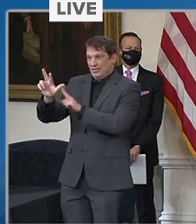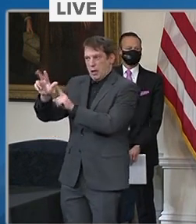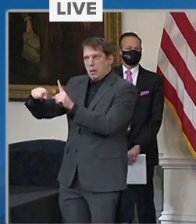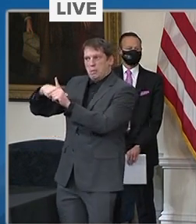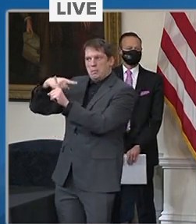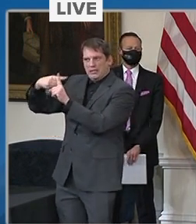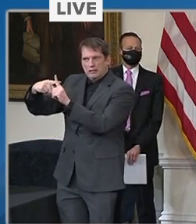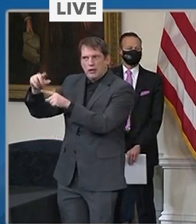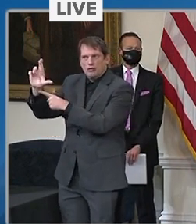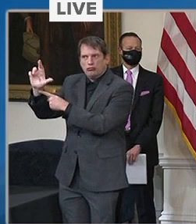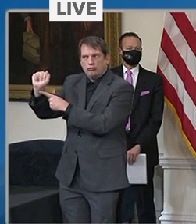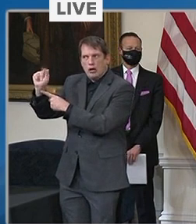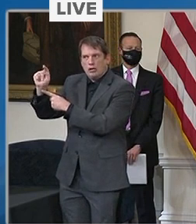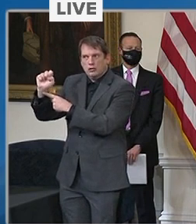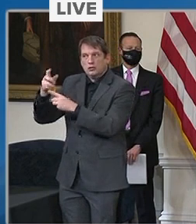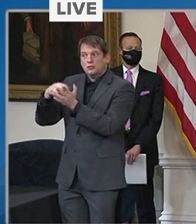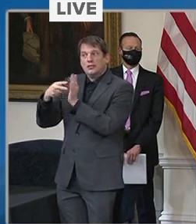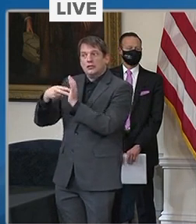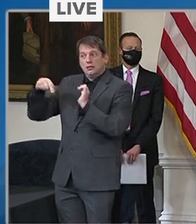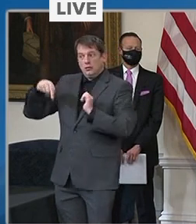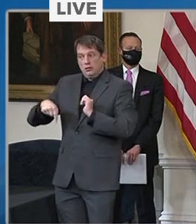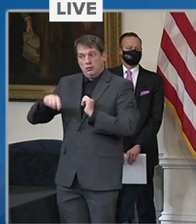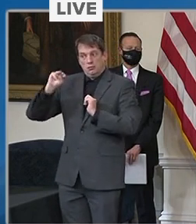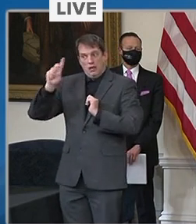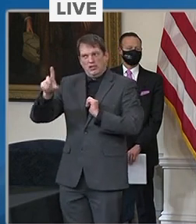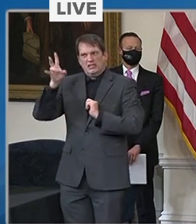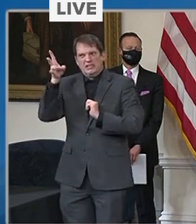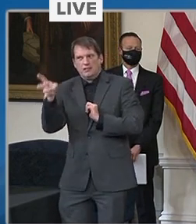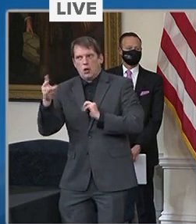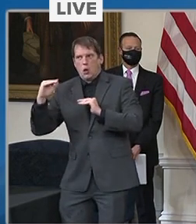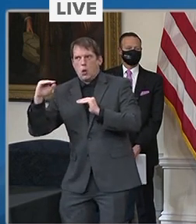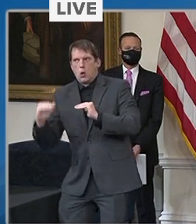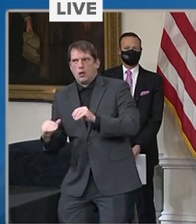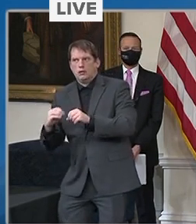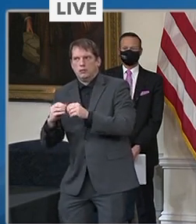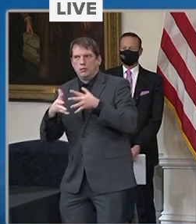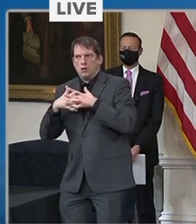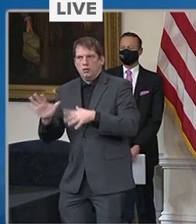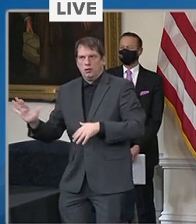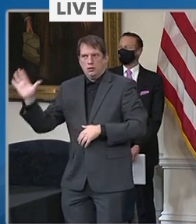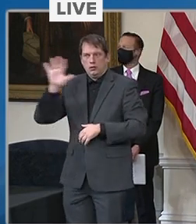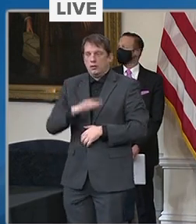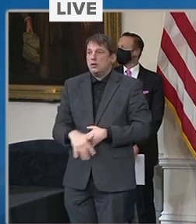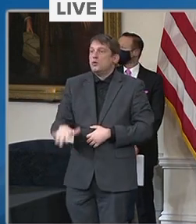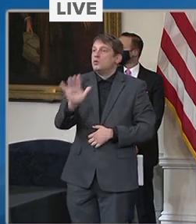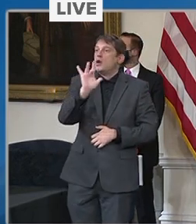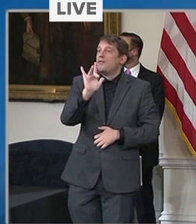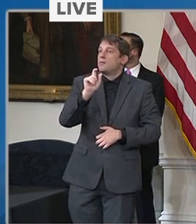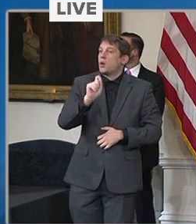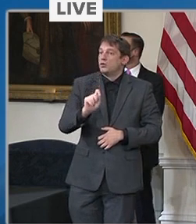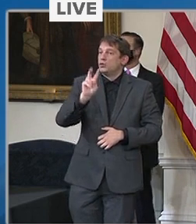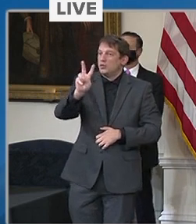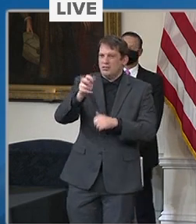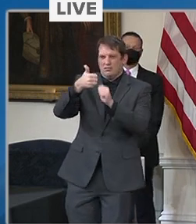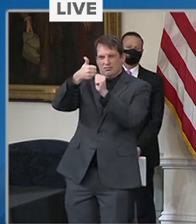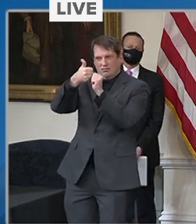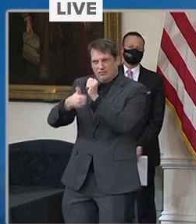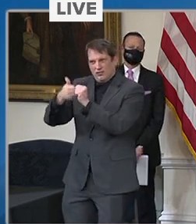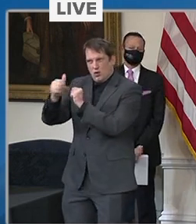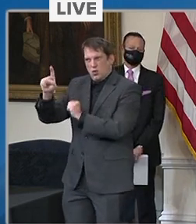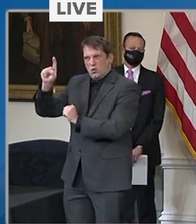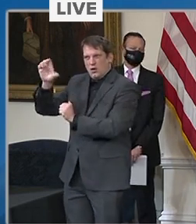at 45.2, our case rate is the 9th lowest. Our metrics are relatively